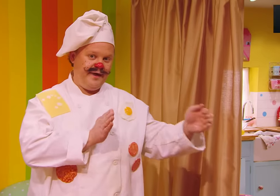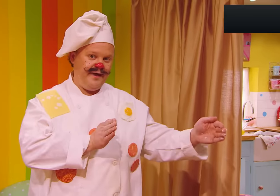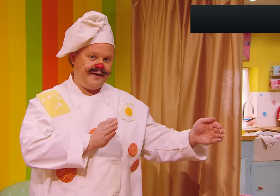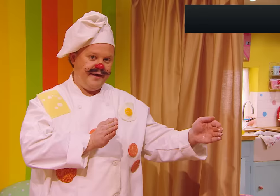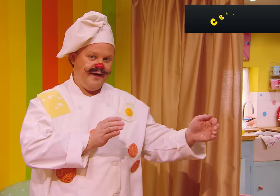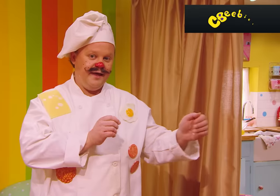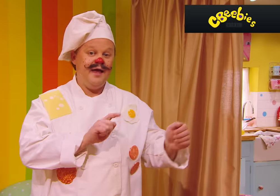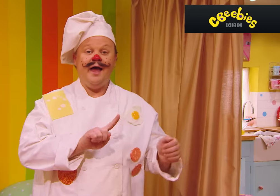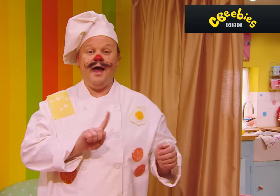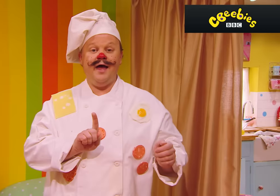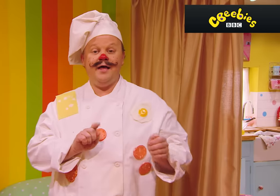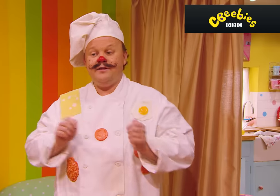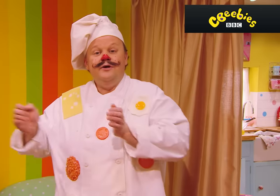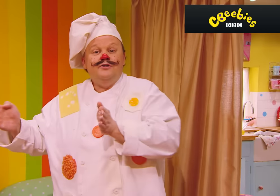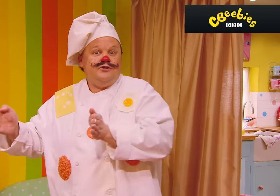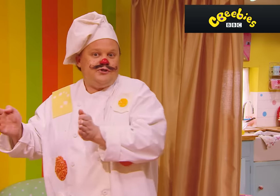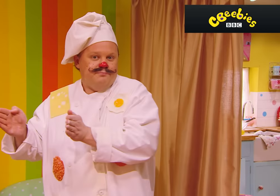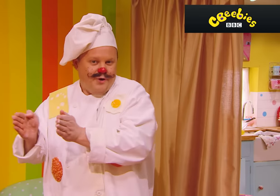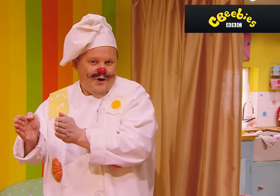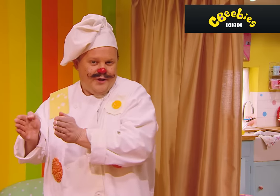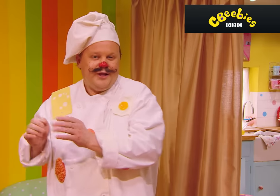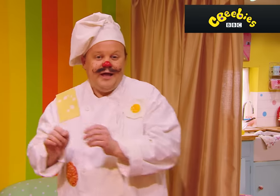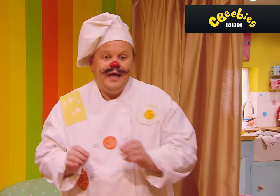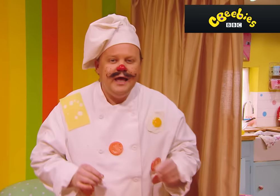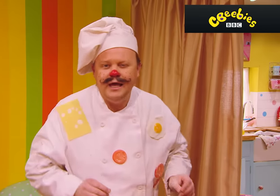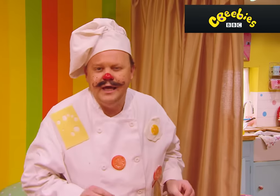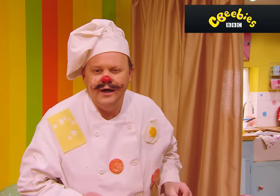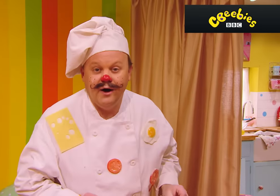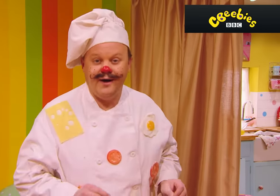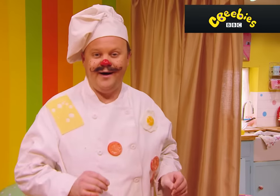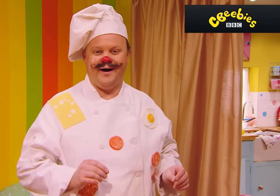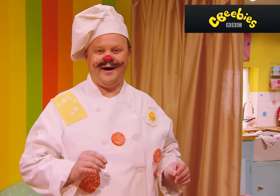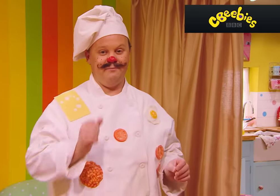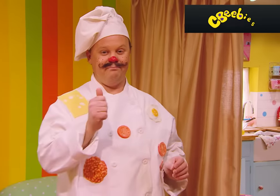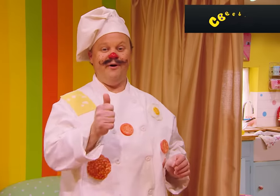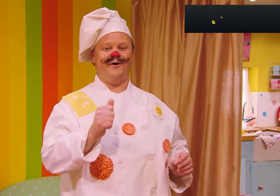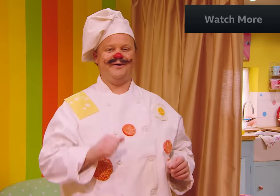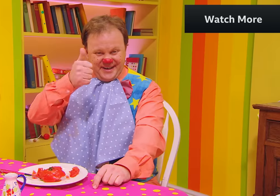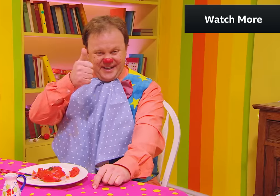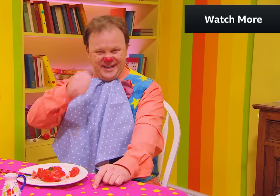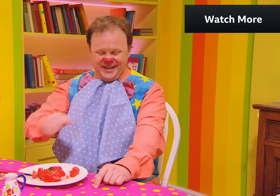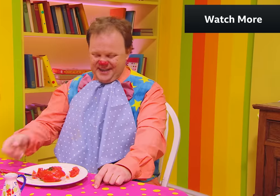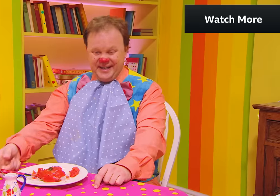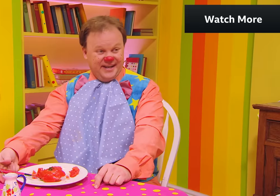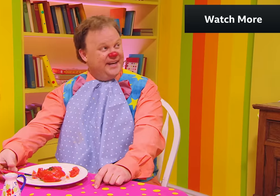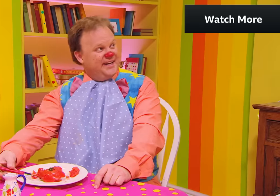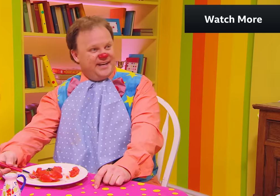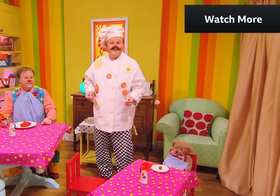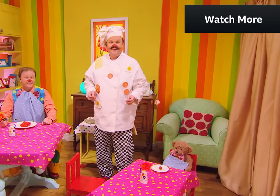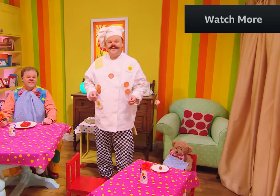big and small. Ah, bon. Thank you, Chef Tumble. You're